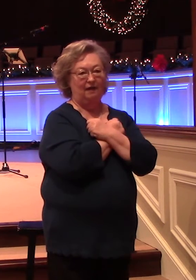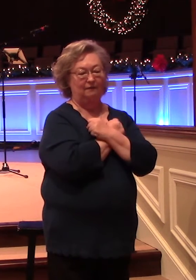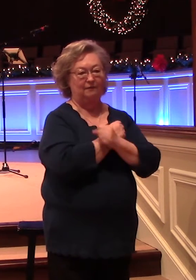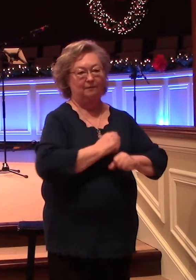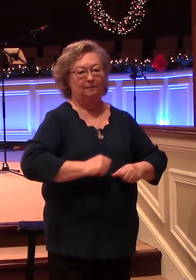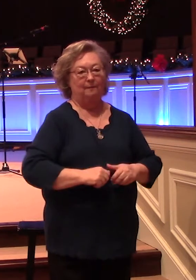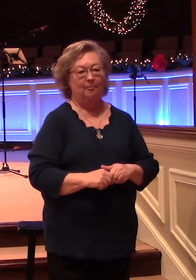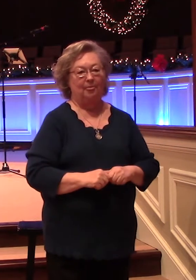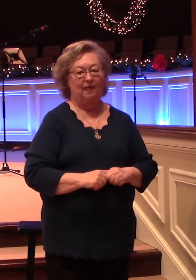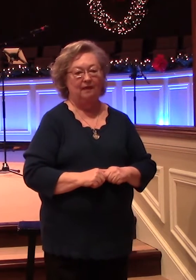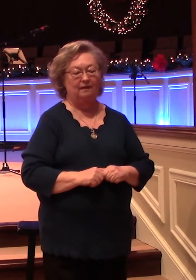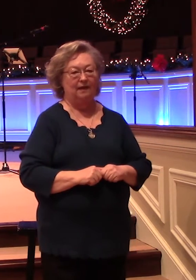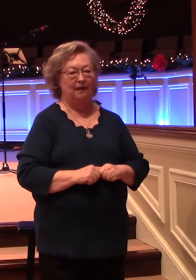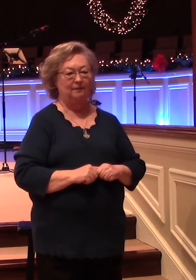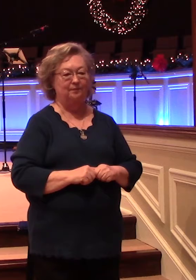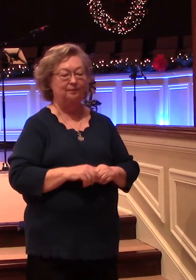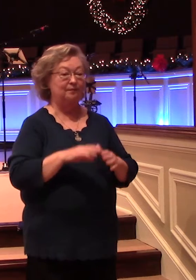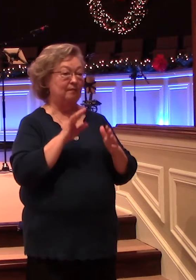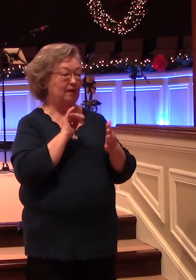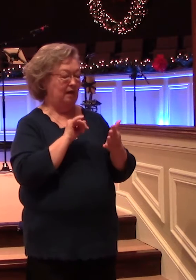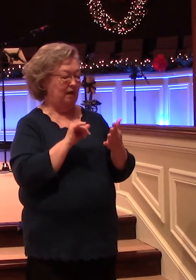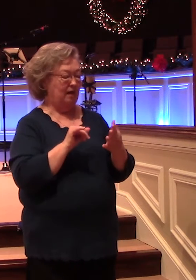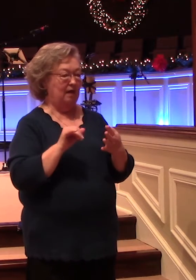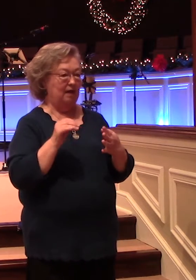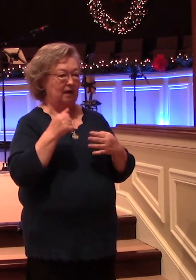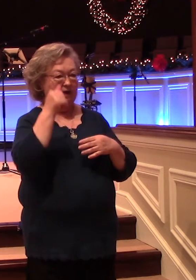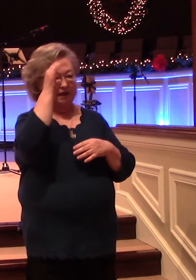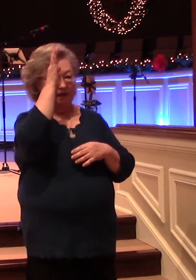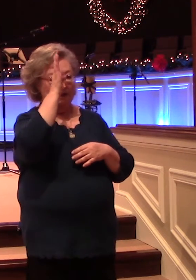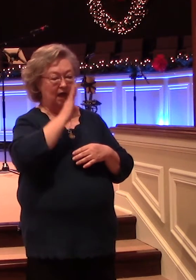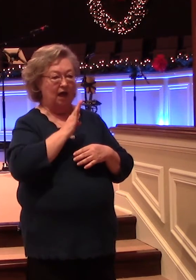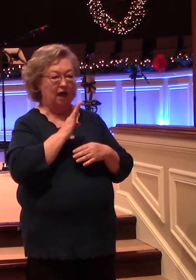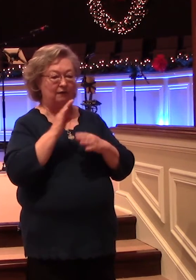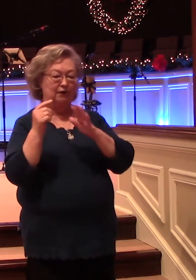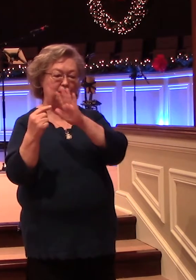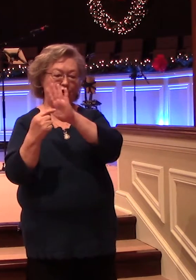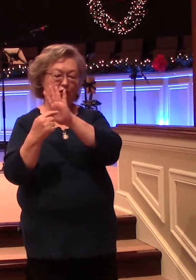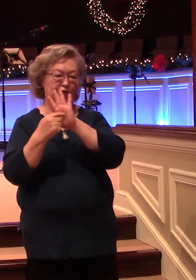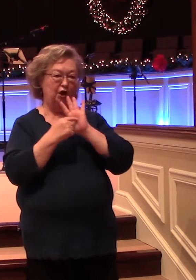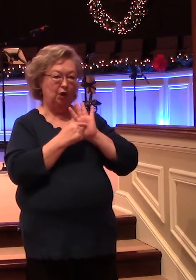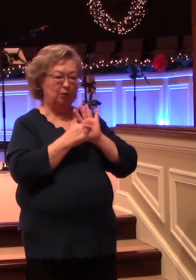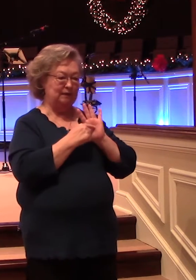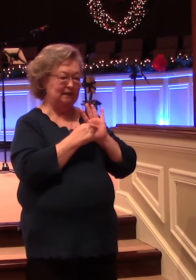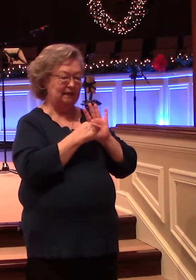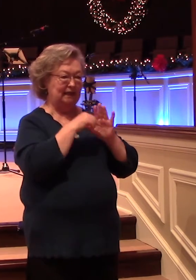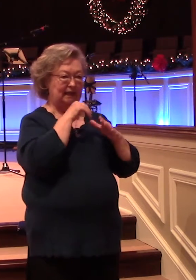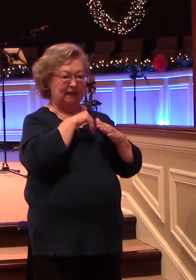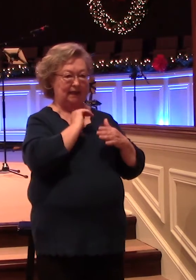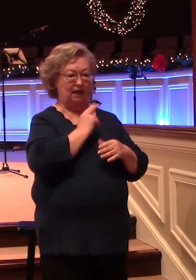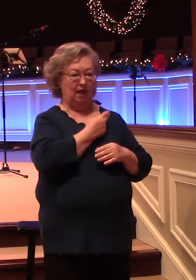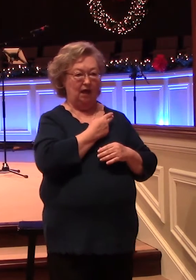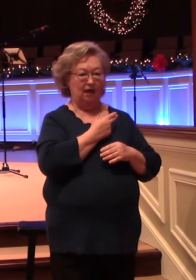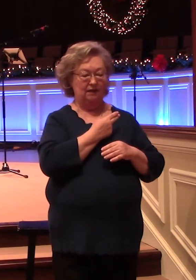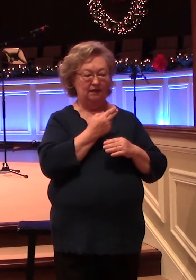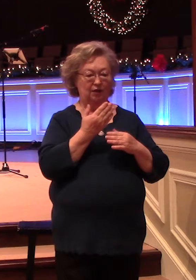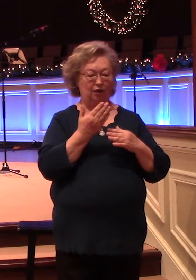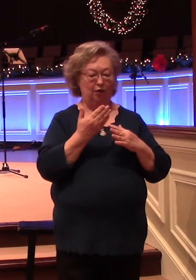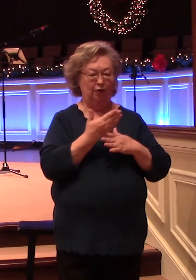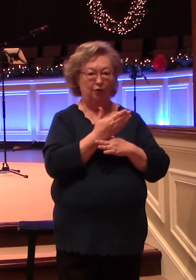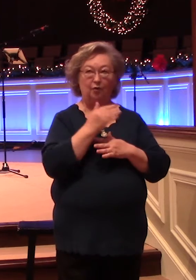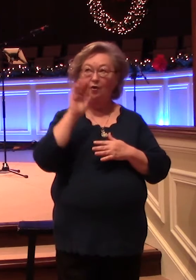the Son. This love was manifested in us. How? God sent his only begotten Son, his